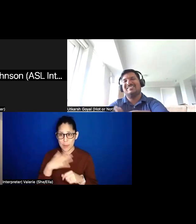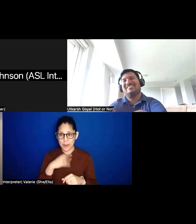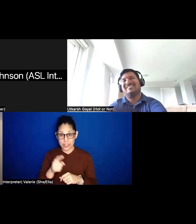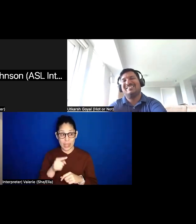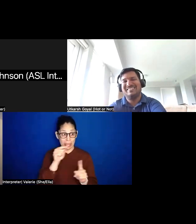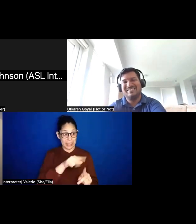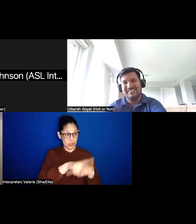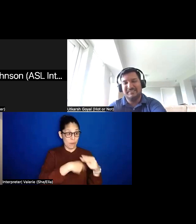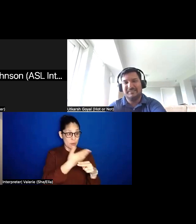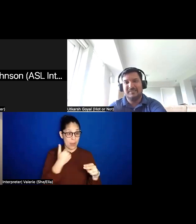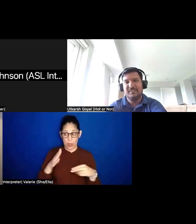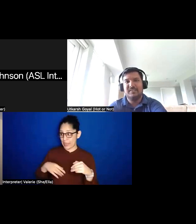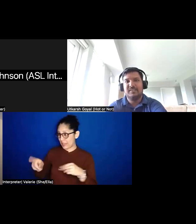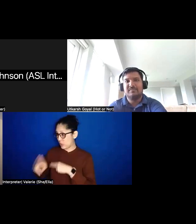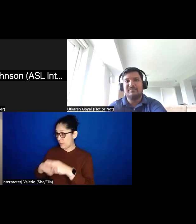universe? Yeah.